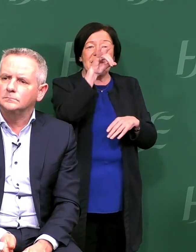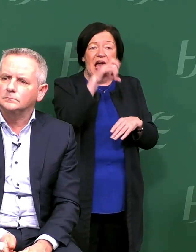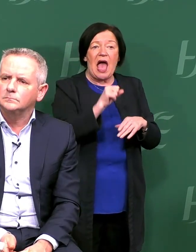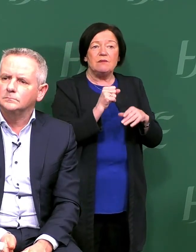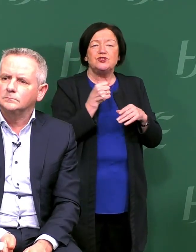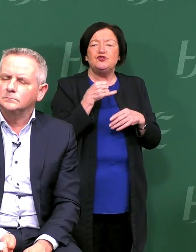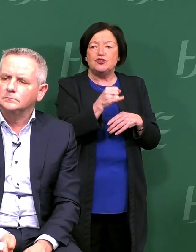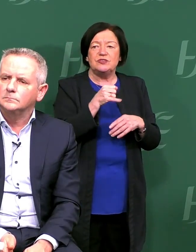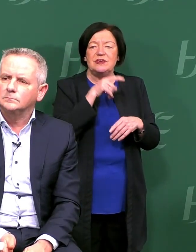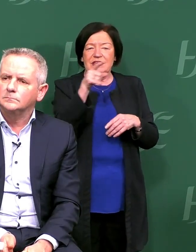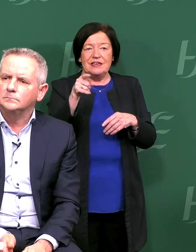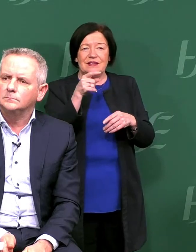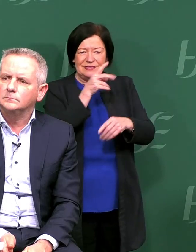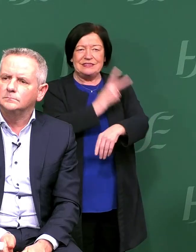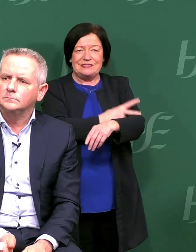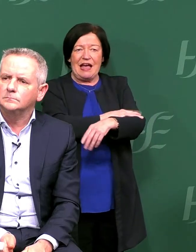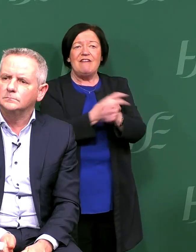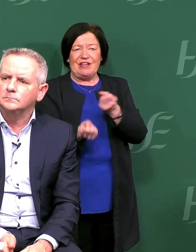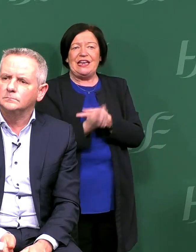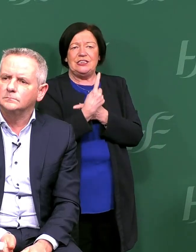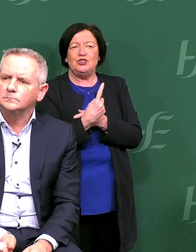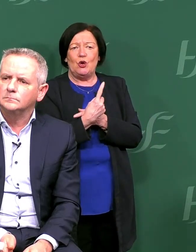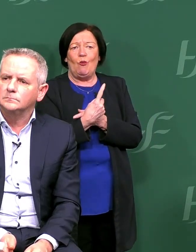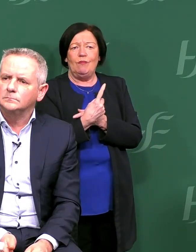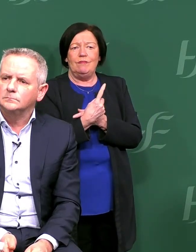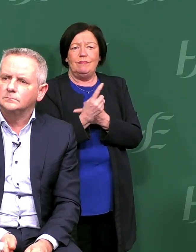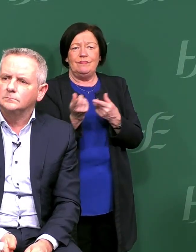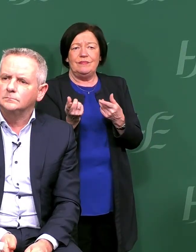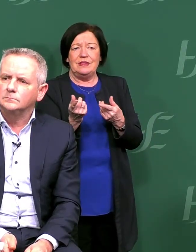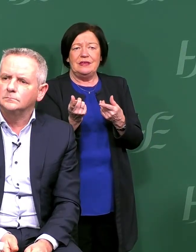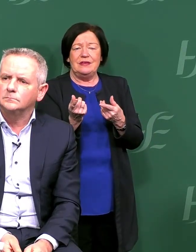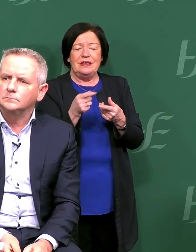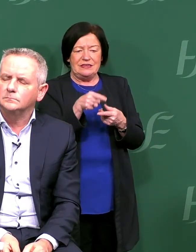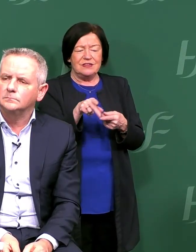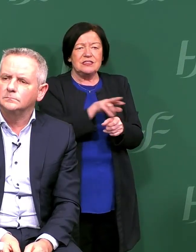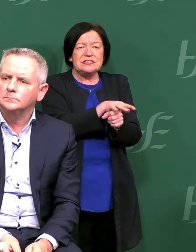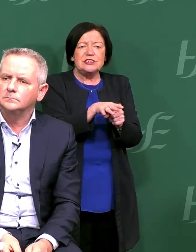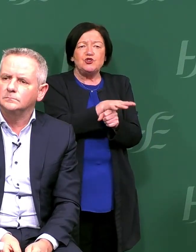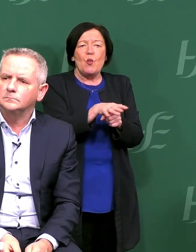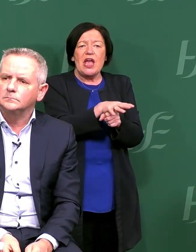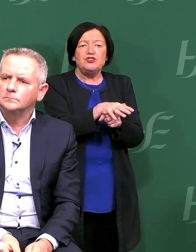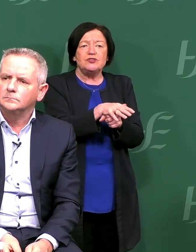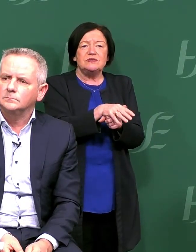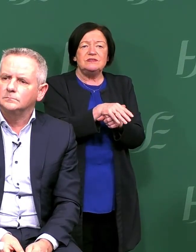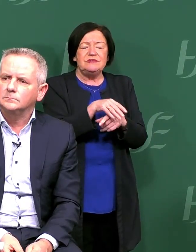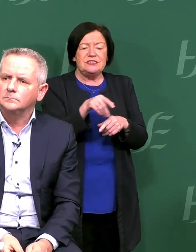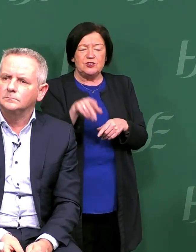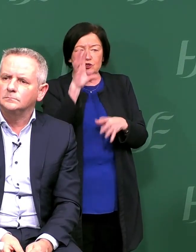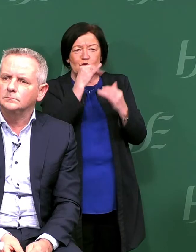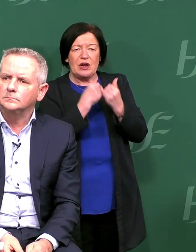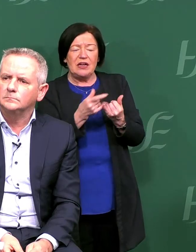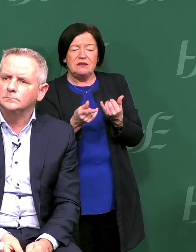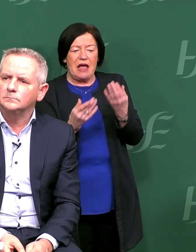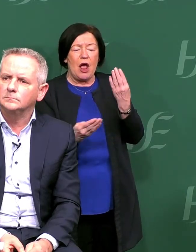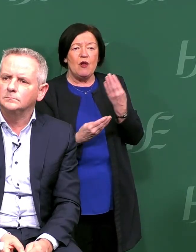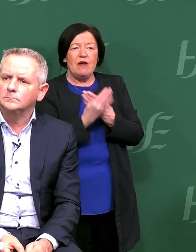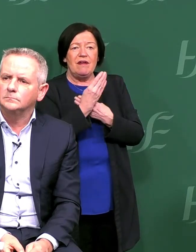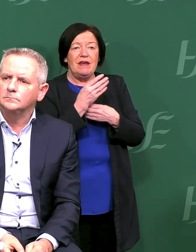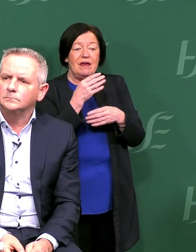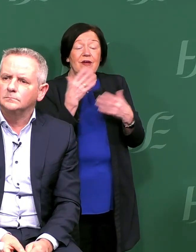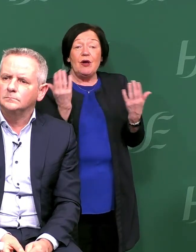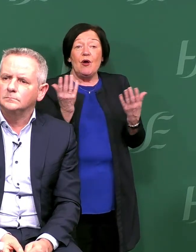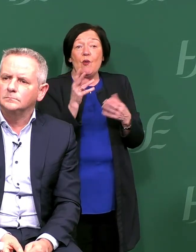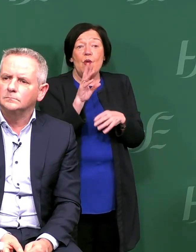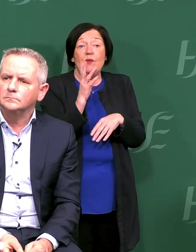but it seems like there was a staffing issue here. So is it not the case that like this seems to have been come about in large